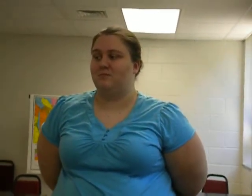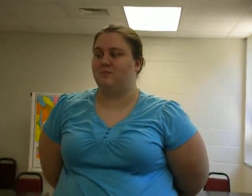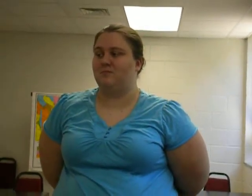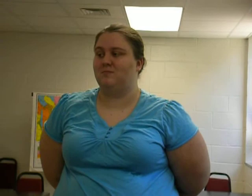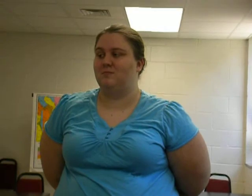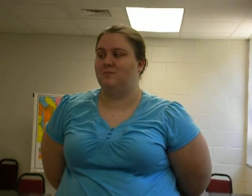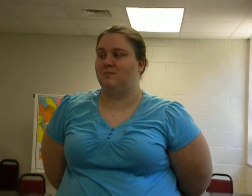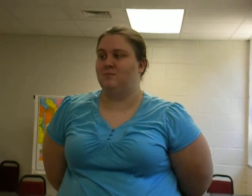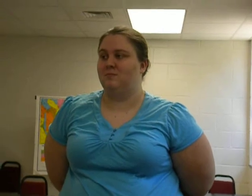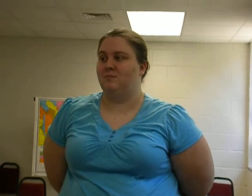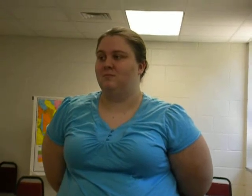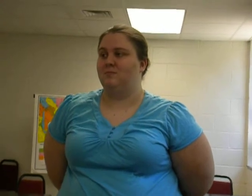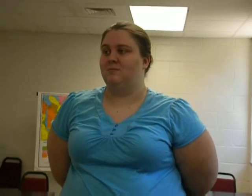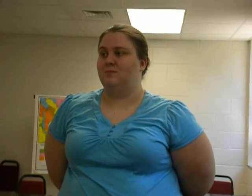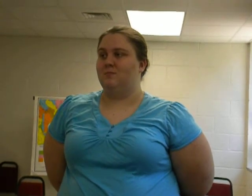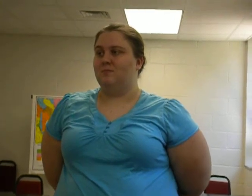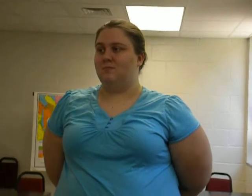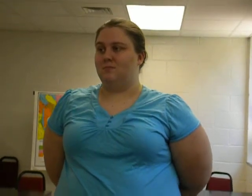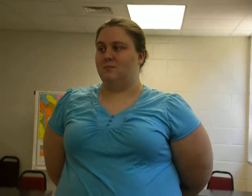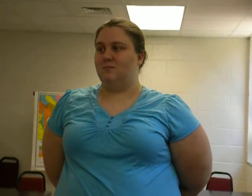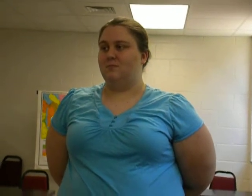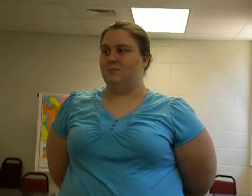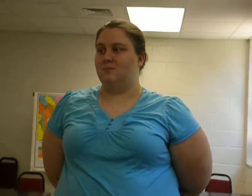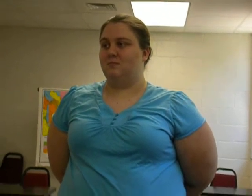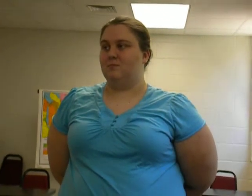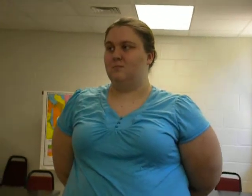Number 3, throw a spear. It turns...